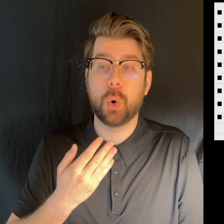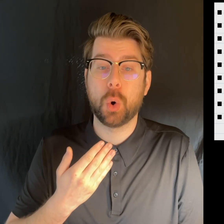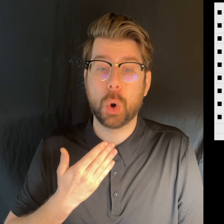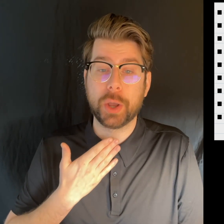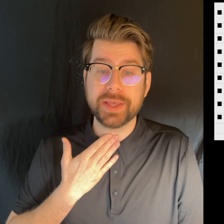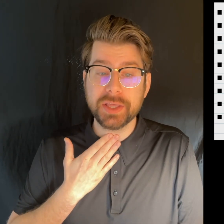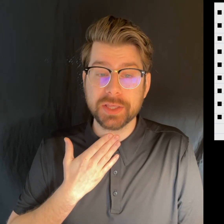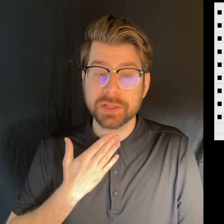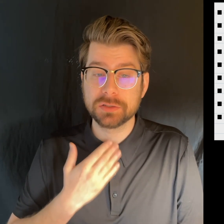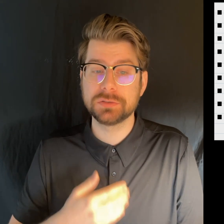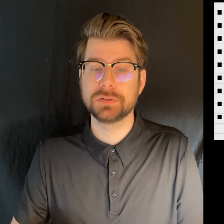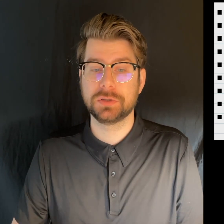Roy,